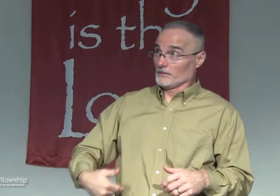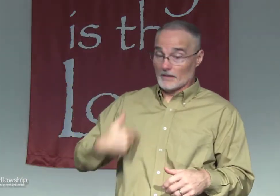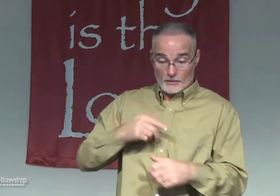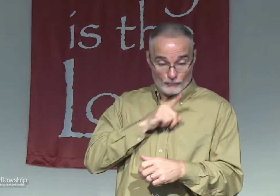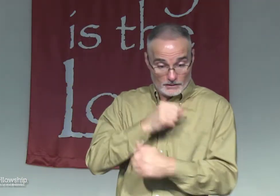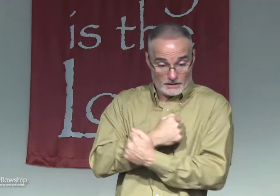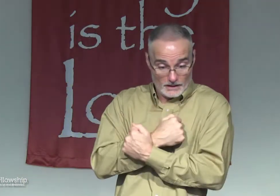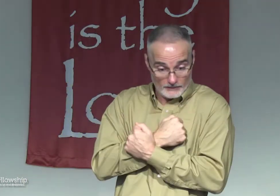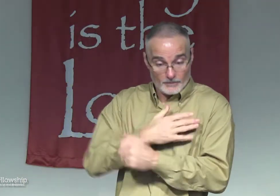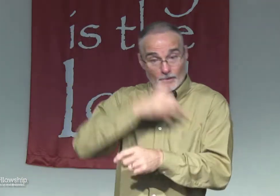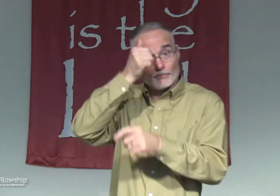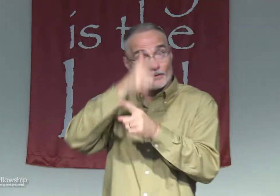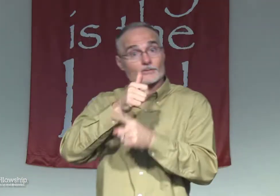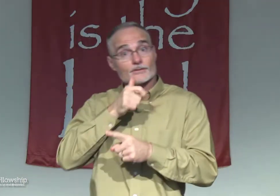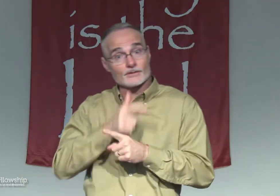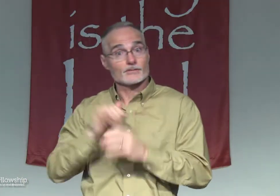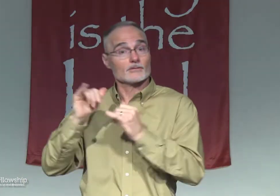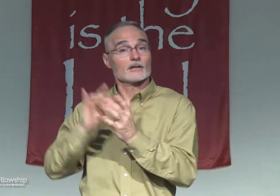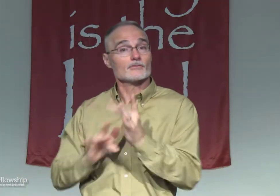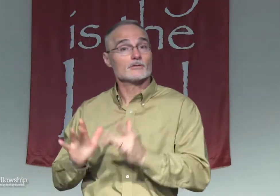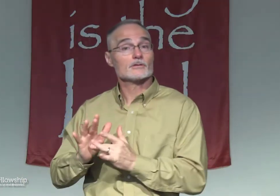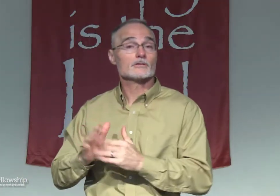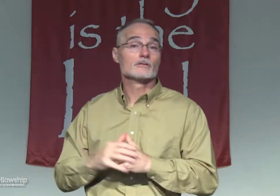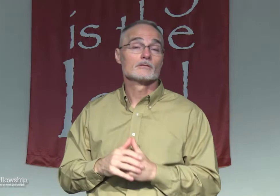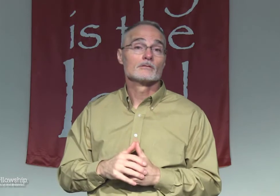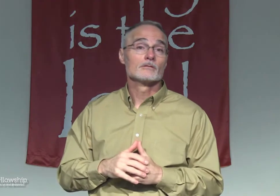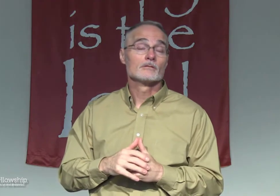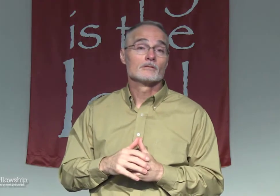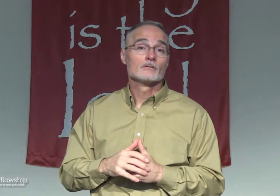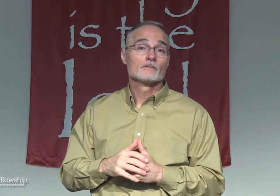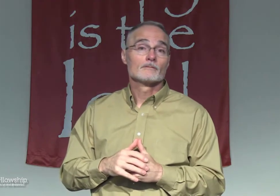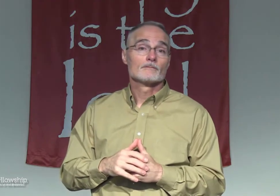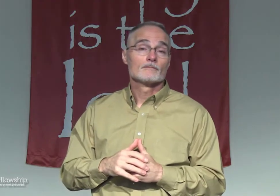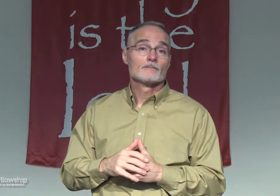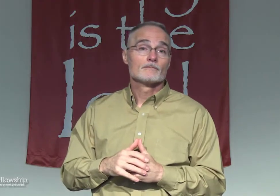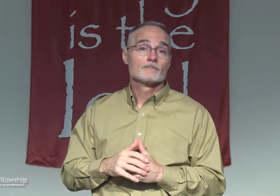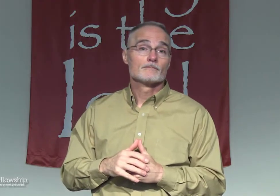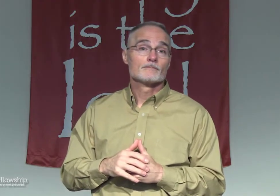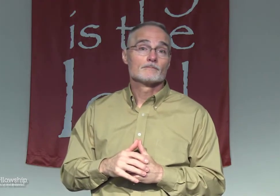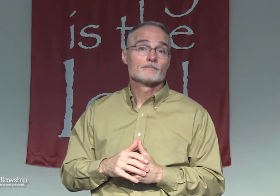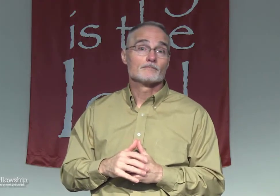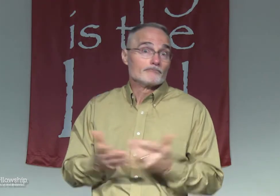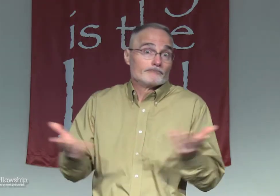with yourself. Am I really loving my brothers and sisters like Jesus?